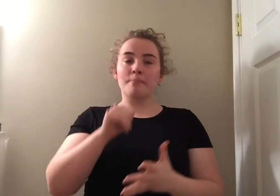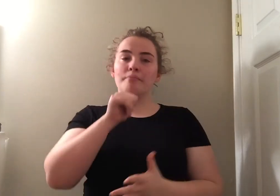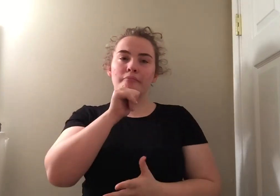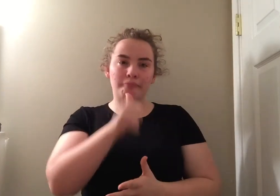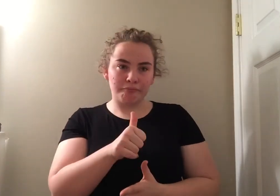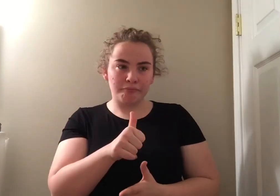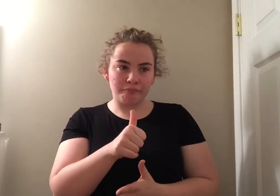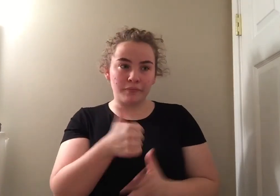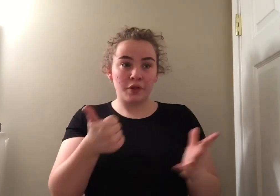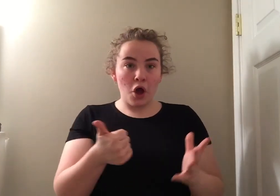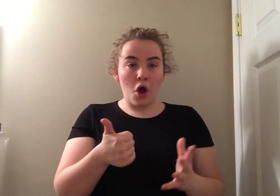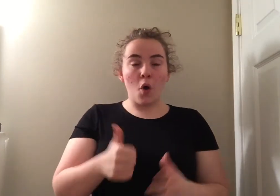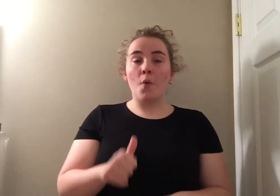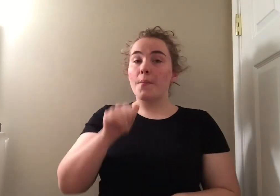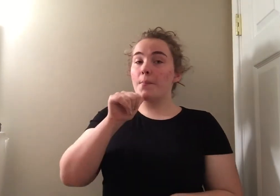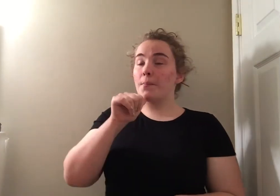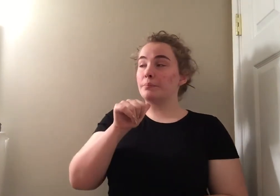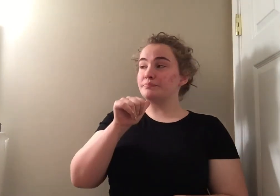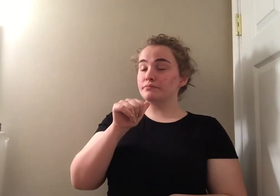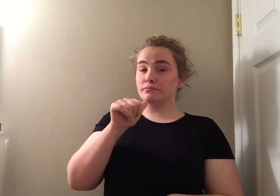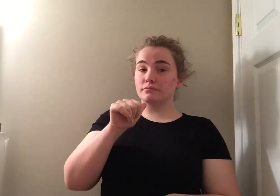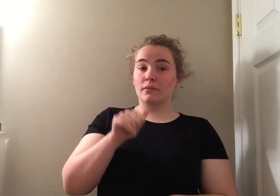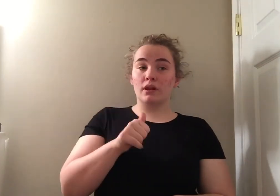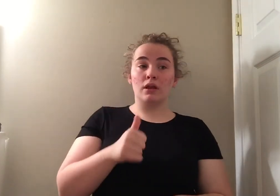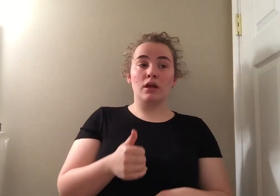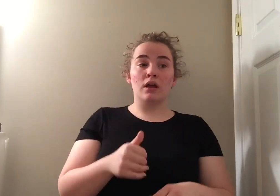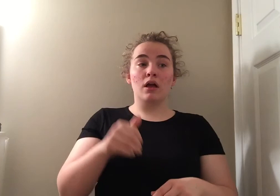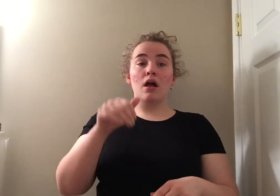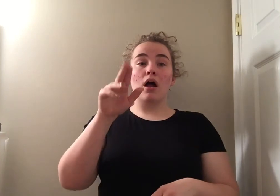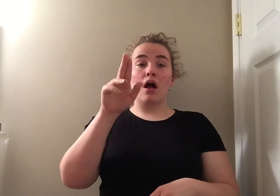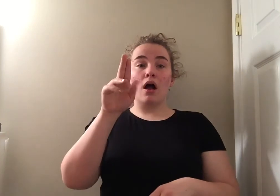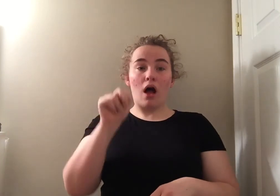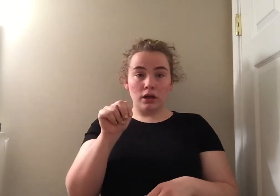quite getting along with everyone else, correct? Yes. Let's read on.